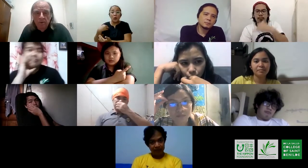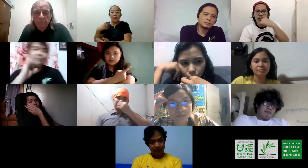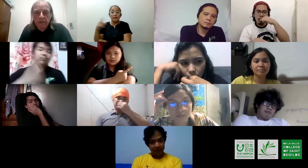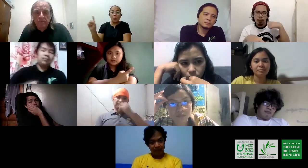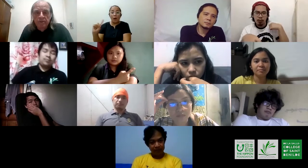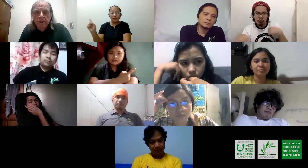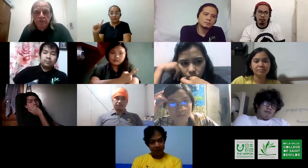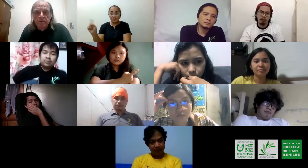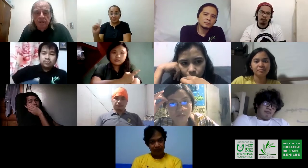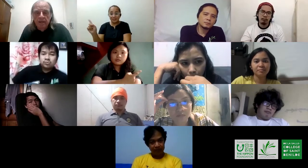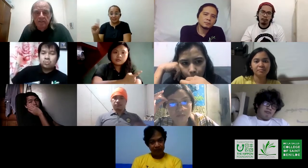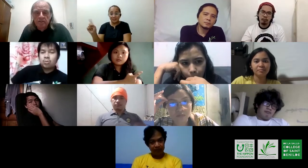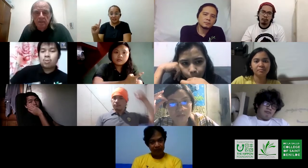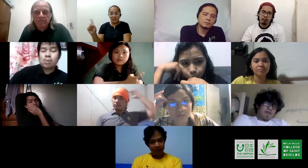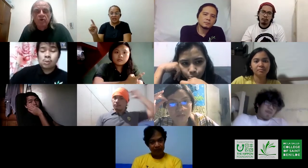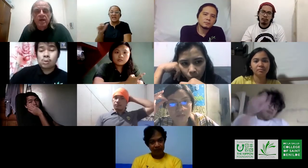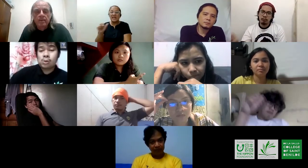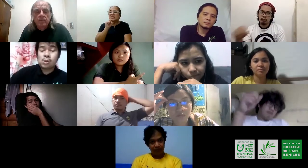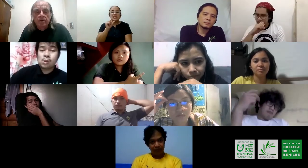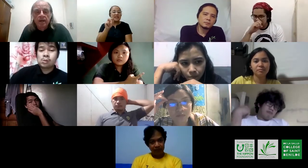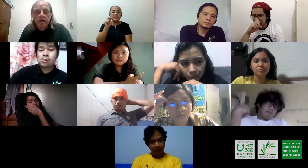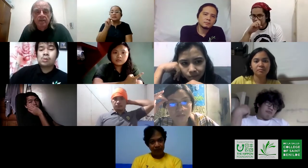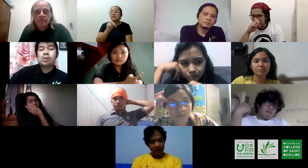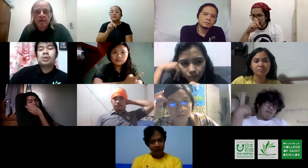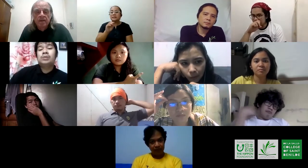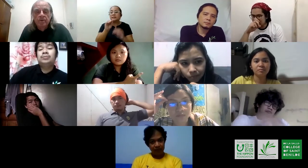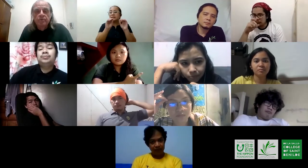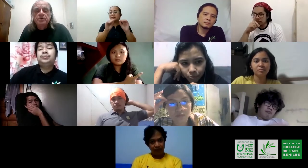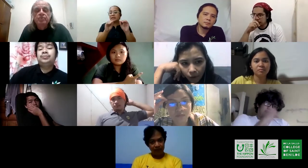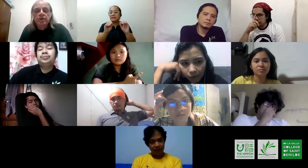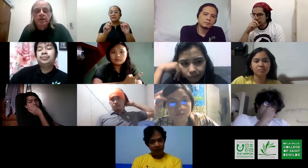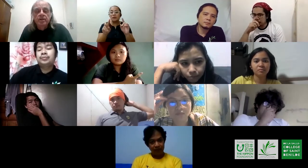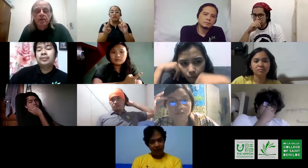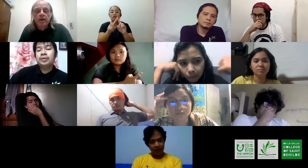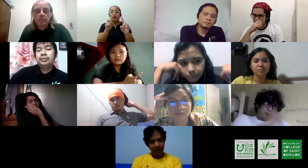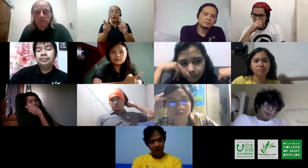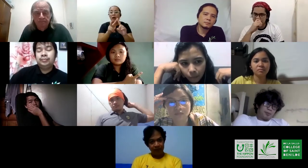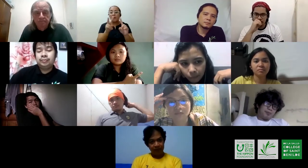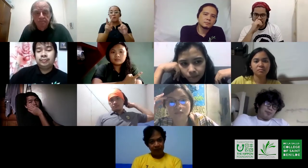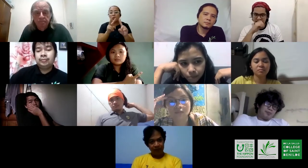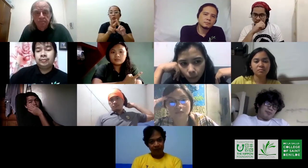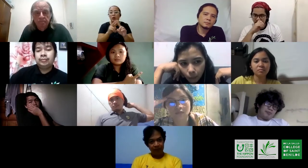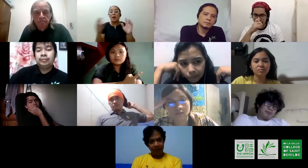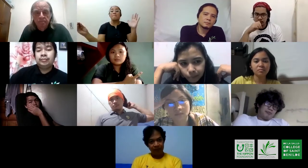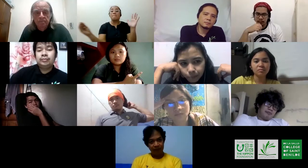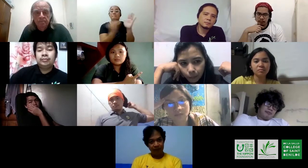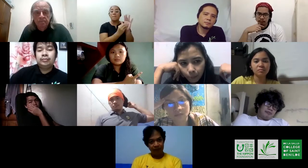So you don't need to teach it as a vocabulary item. You just put it in the grammar.